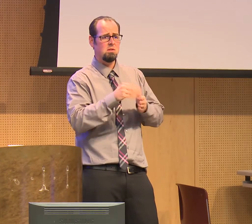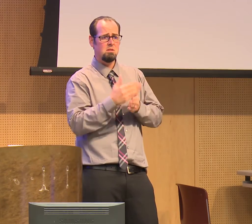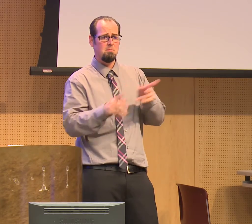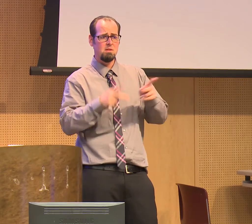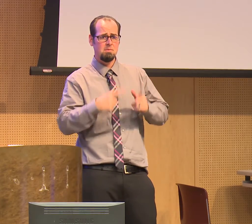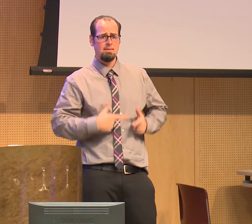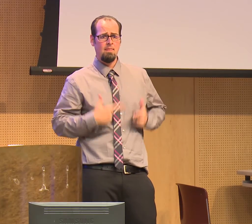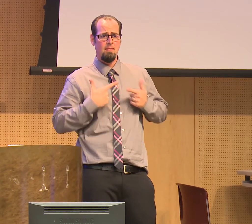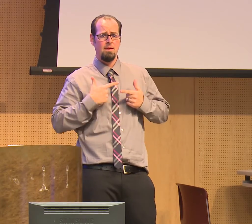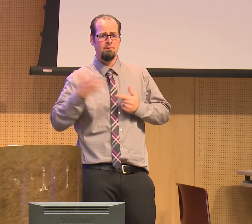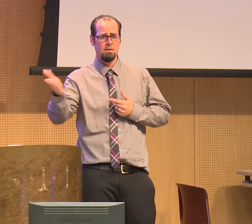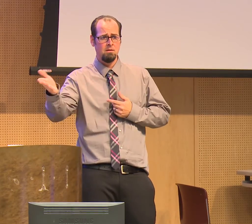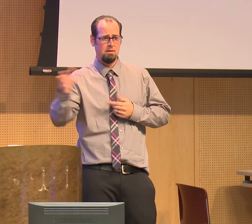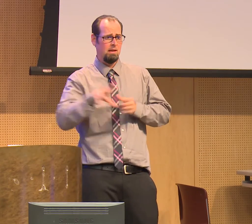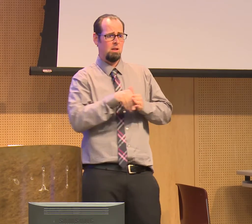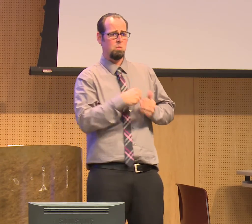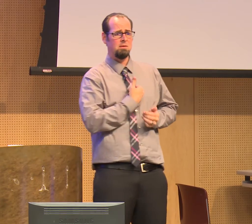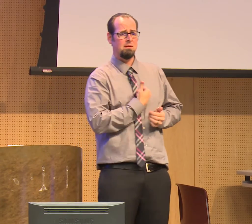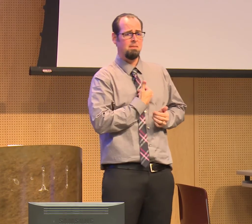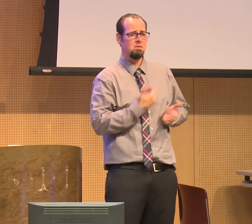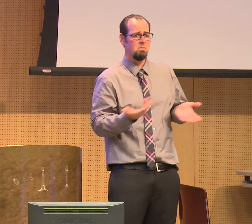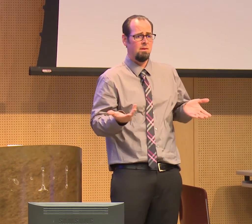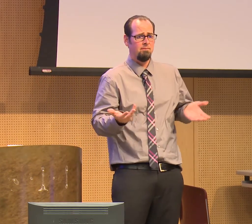It was very positive influences out there.